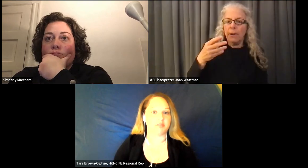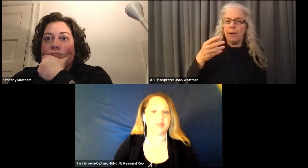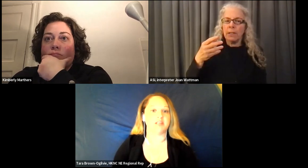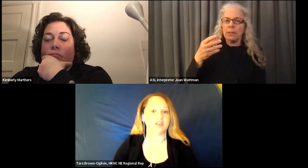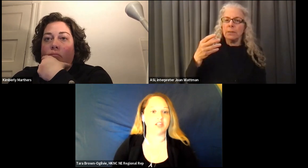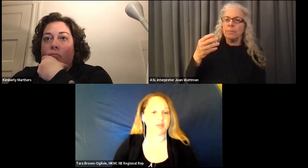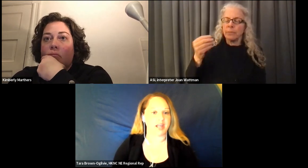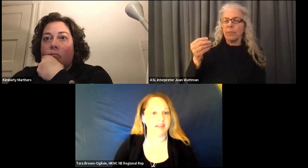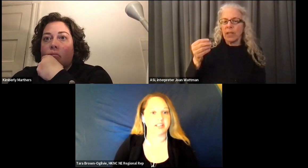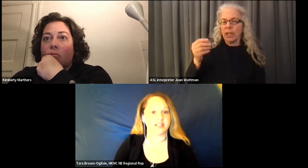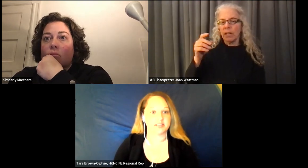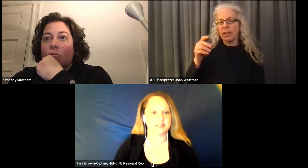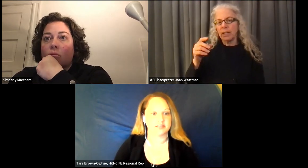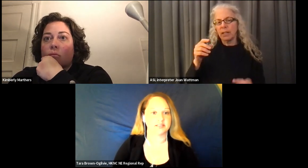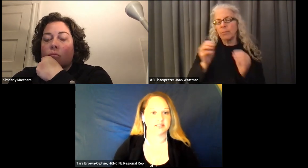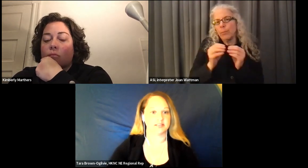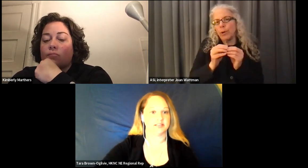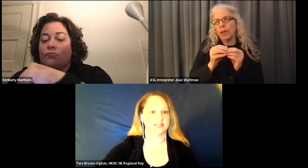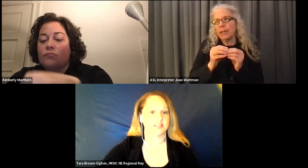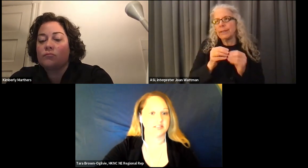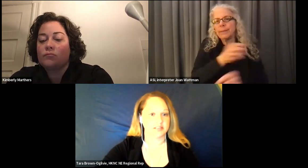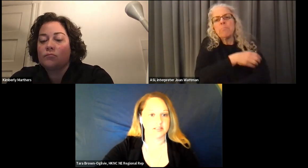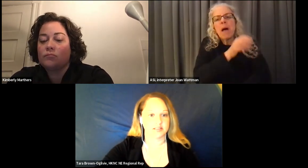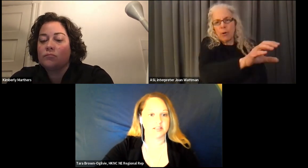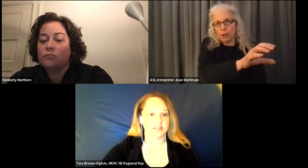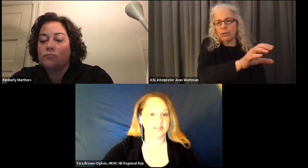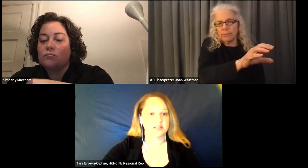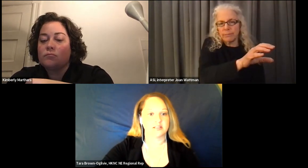empower the deafblind community by having